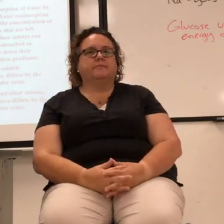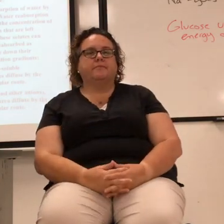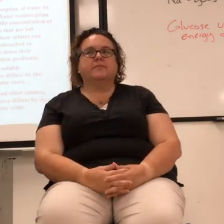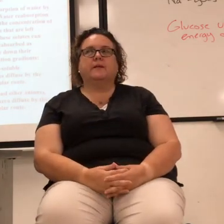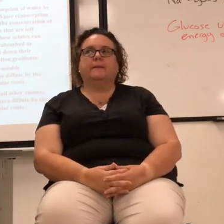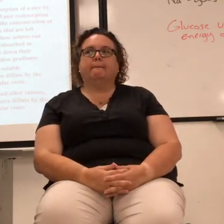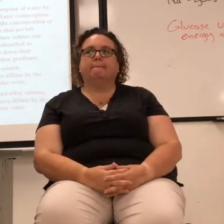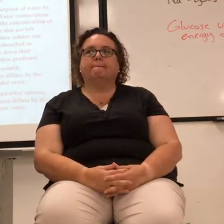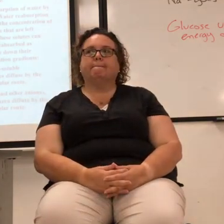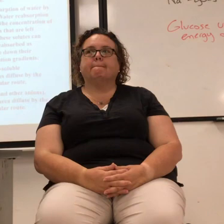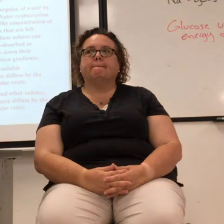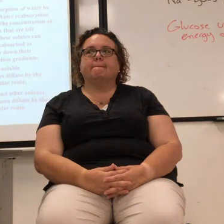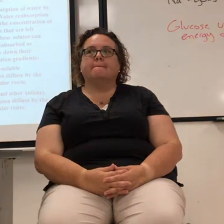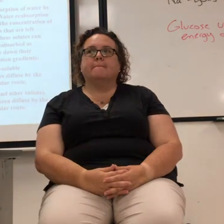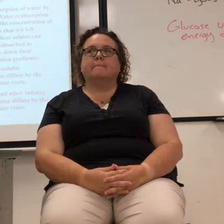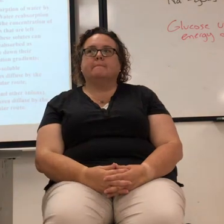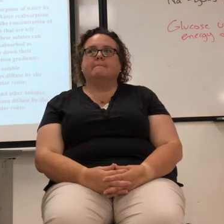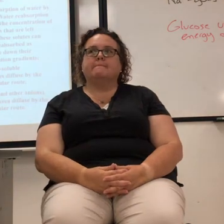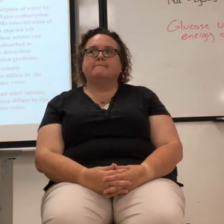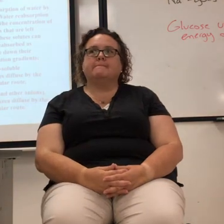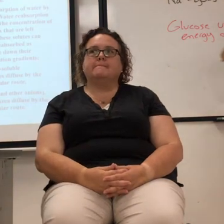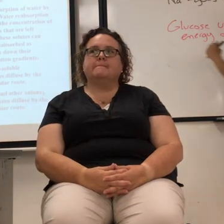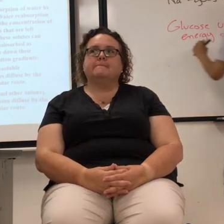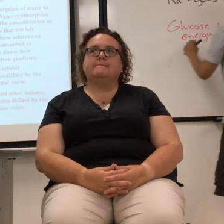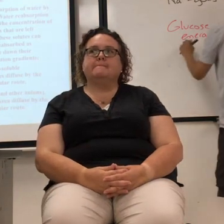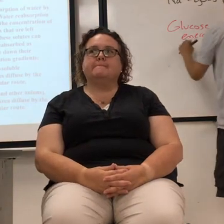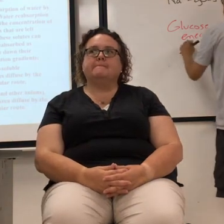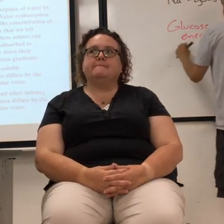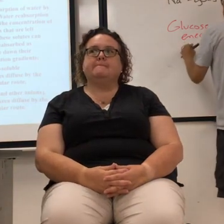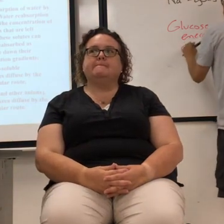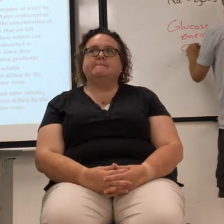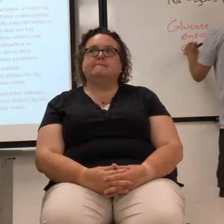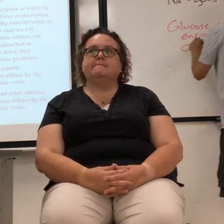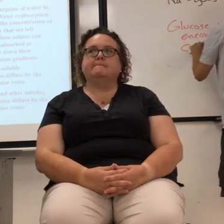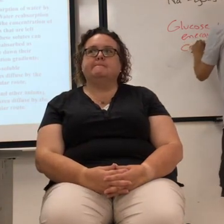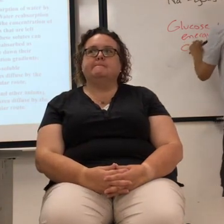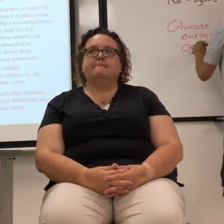and is co-transported with it.